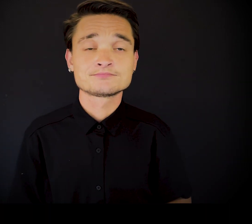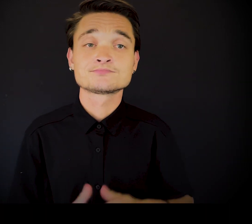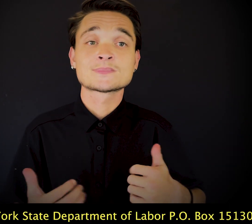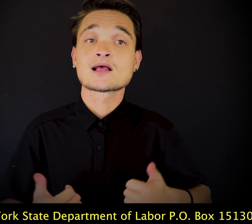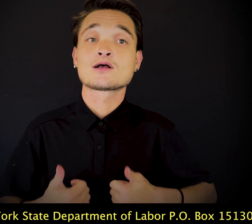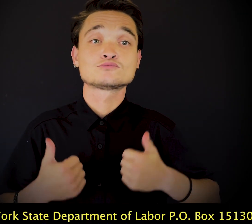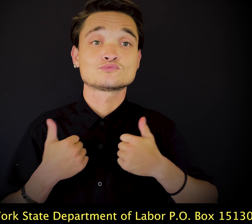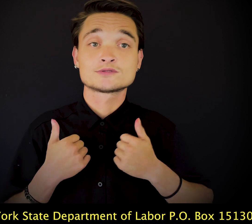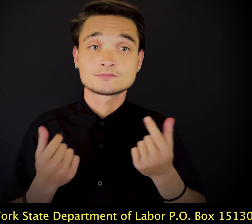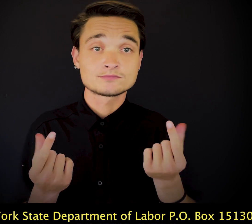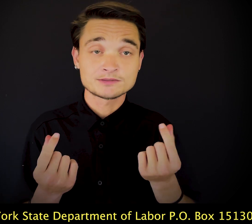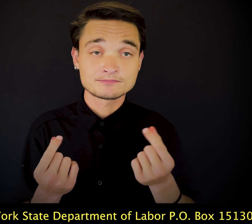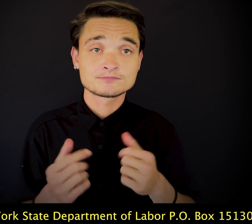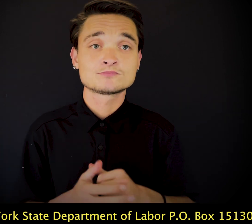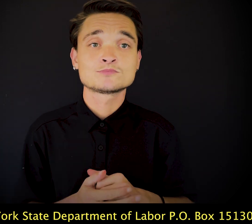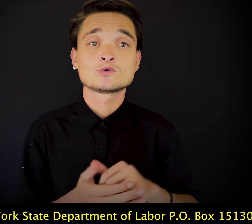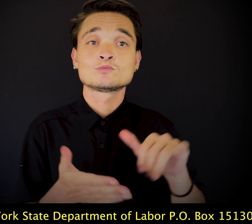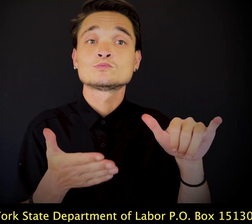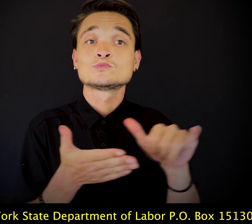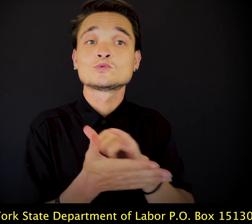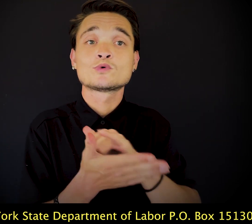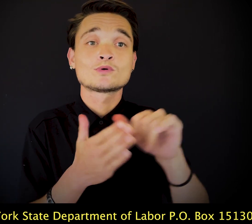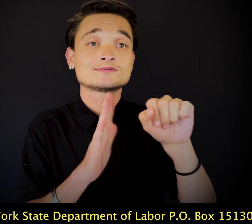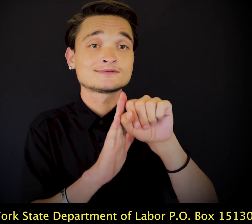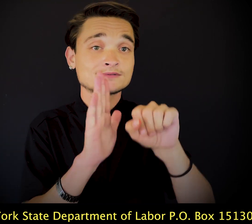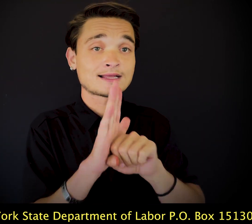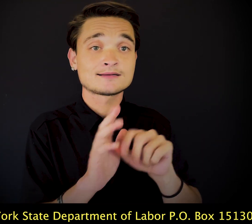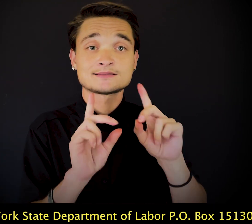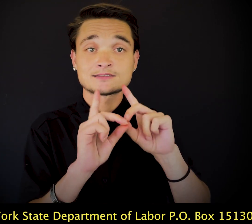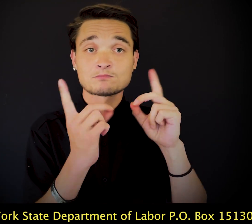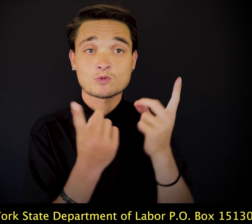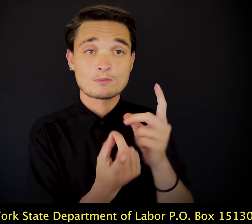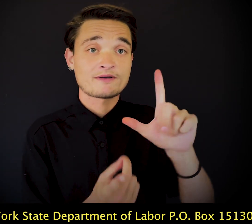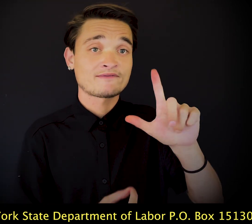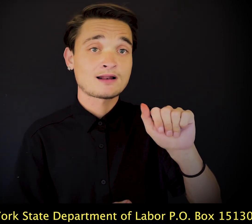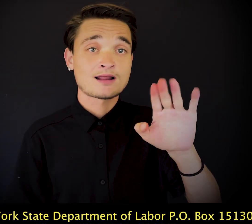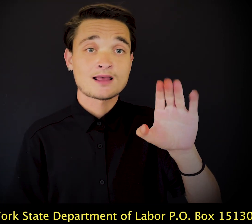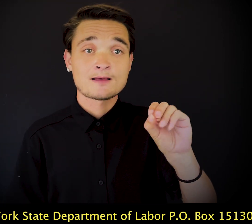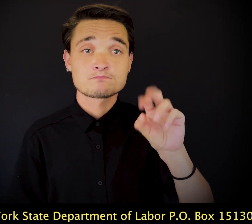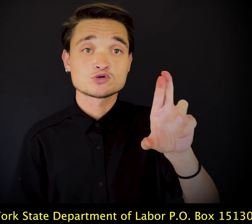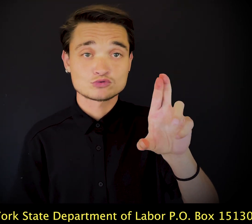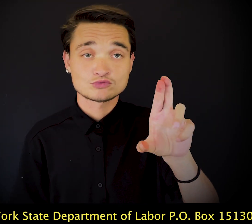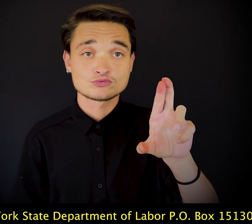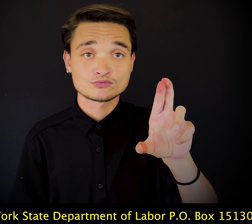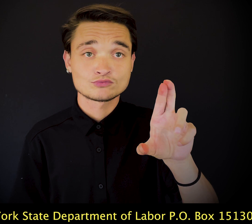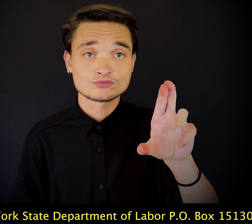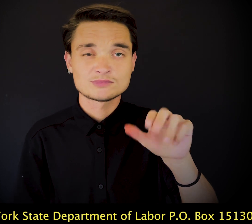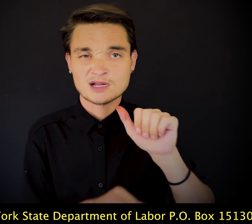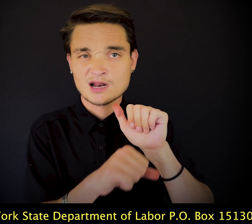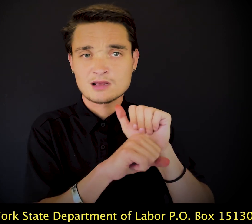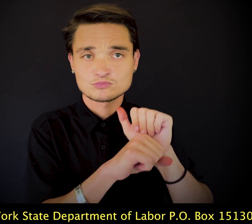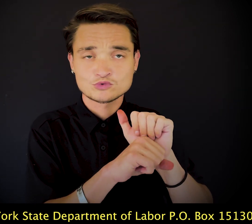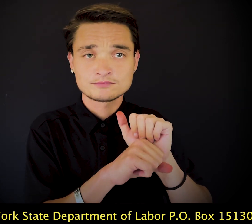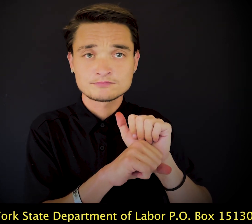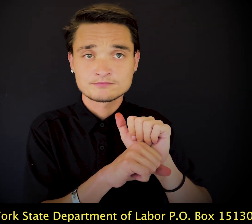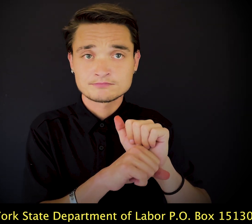New York State Department of Labor, P.O. Box 15130, Albany, New York 12212,